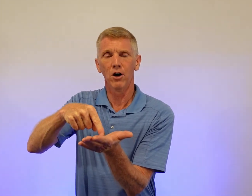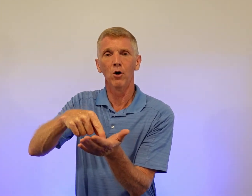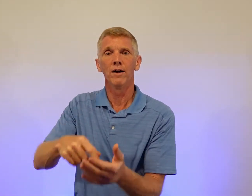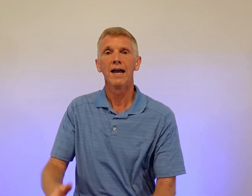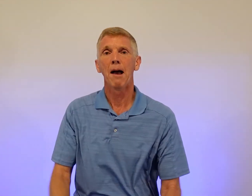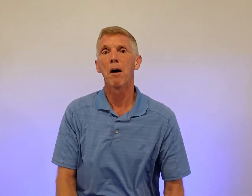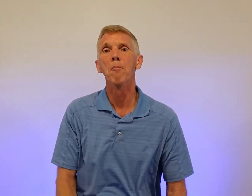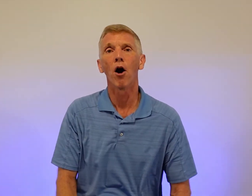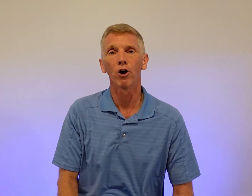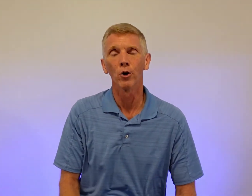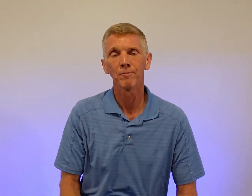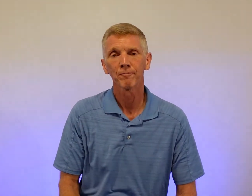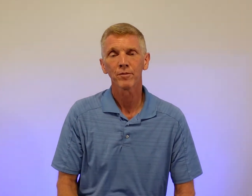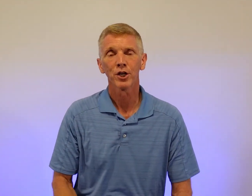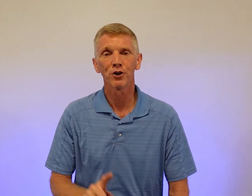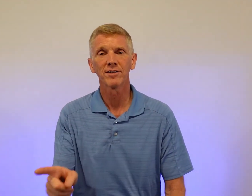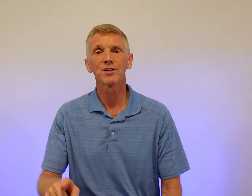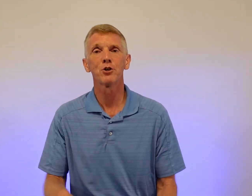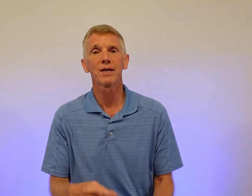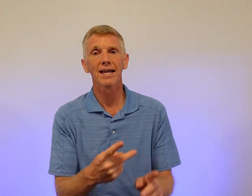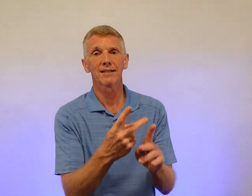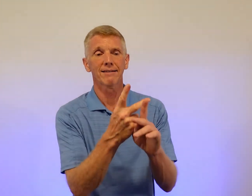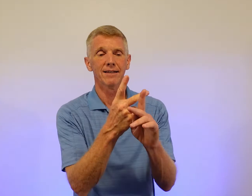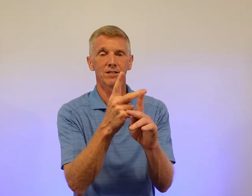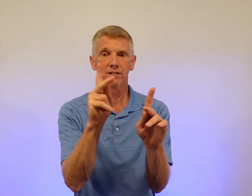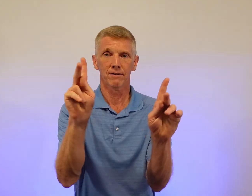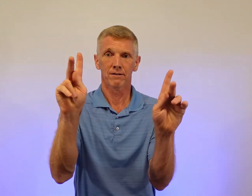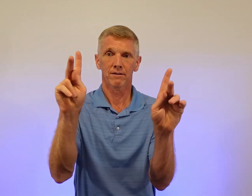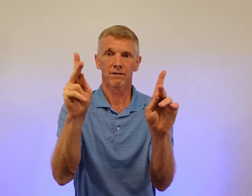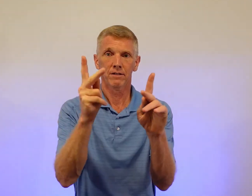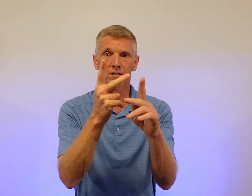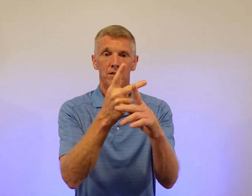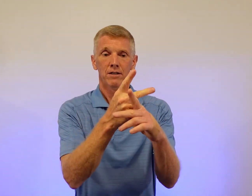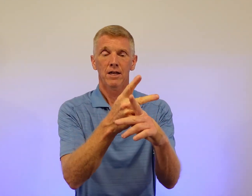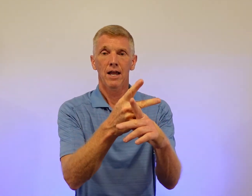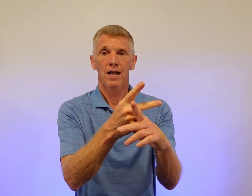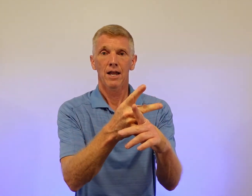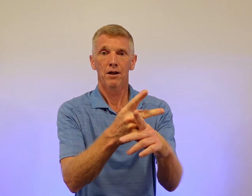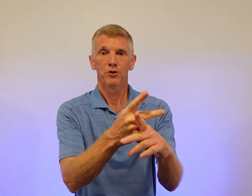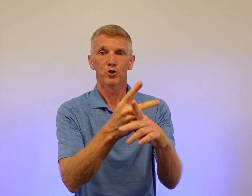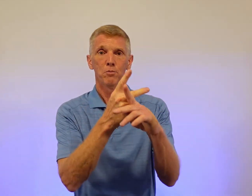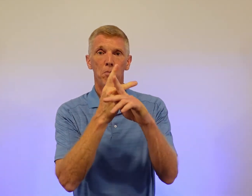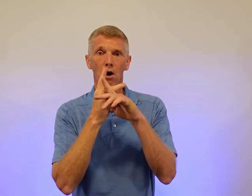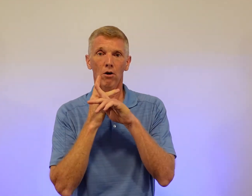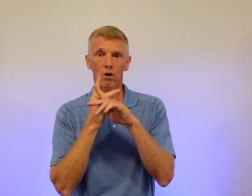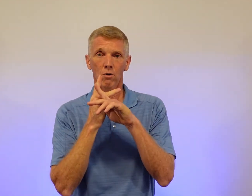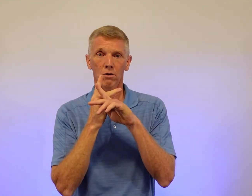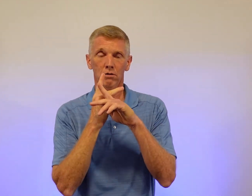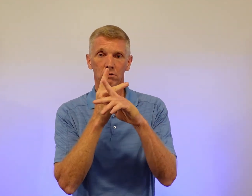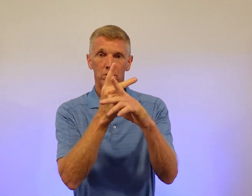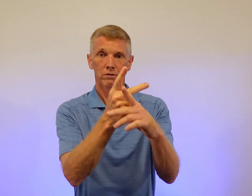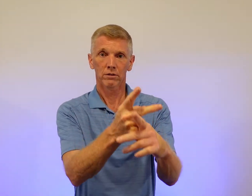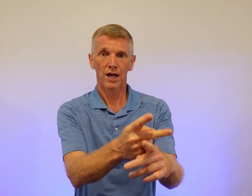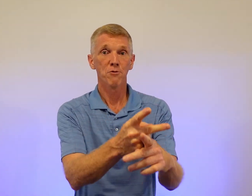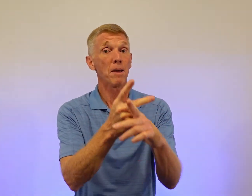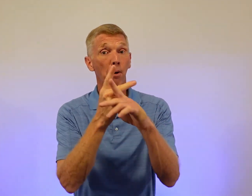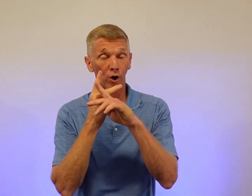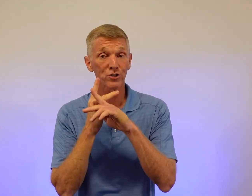O. How about borrow? You're going to take two K's like this. To borrow. Okay? You may borrow some